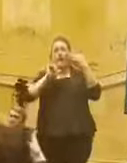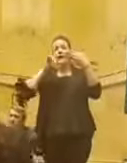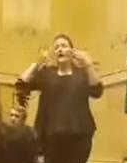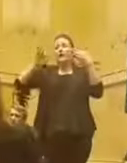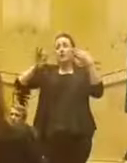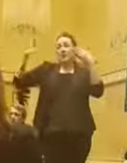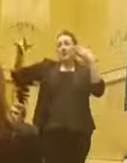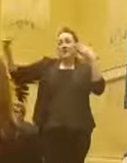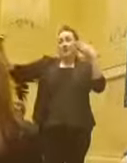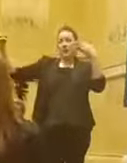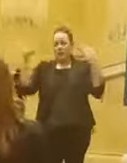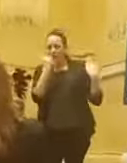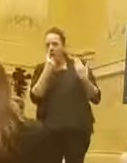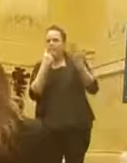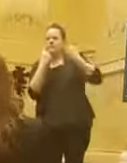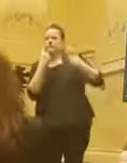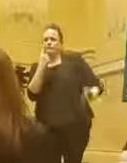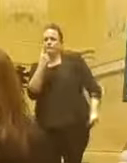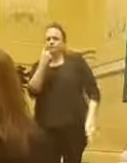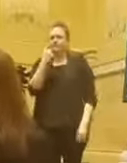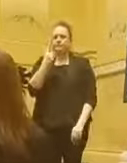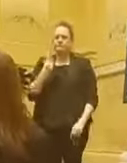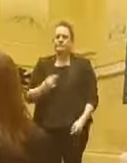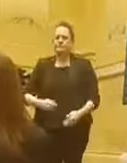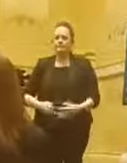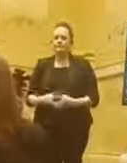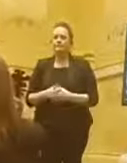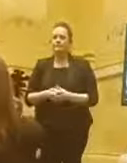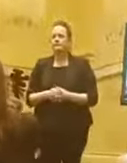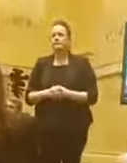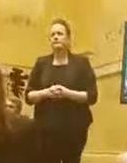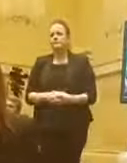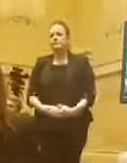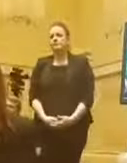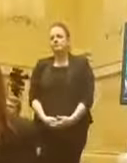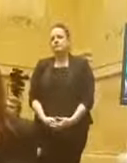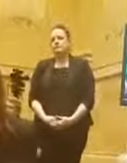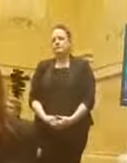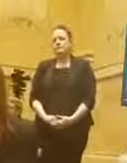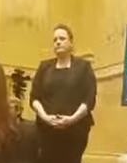so, yes, it's a temporary solution, and that's all it should be. It should not be a permanent solution.